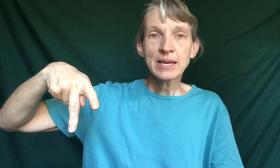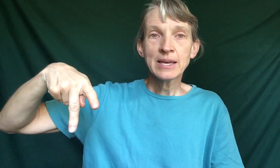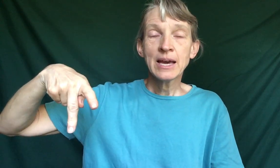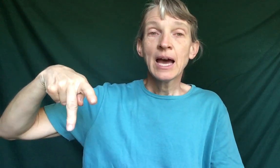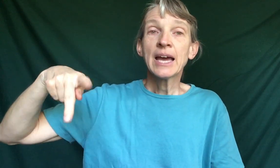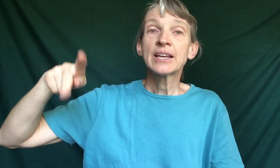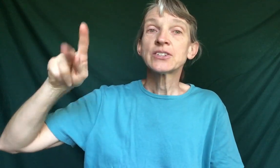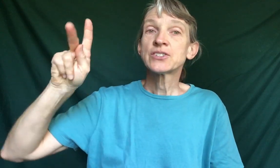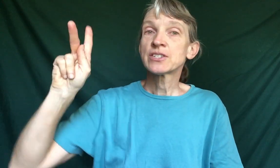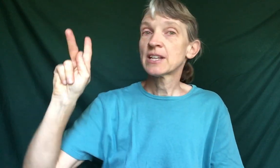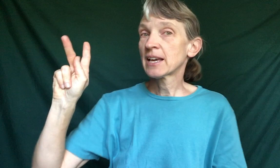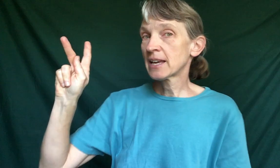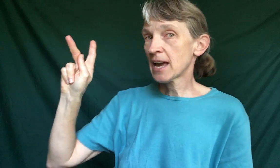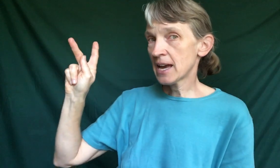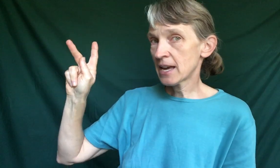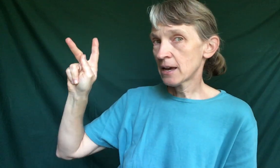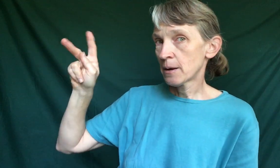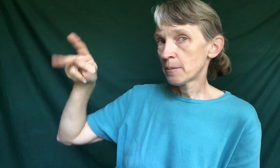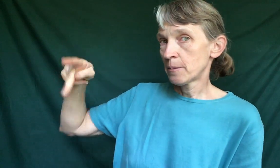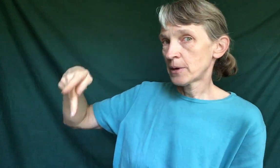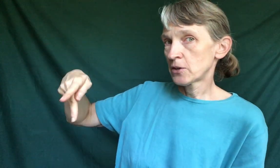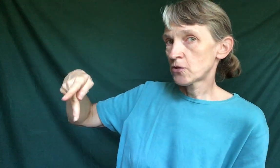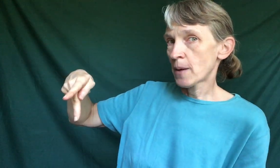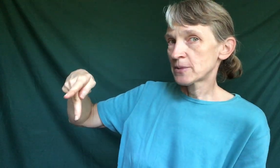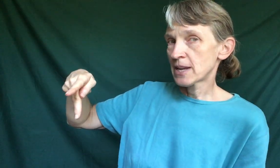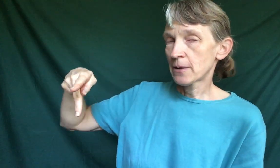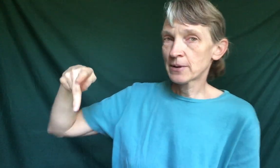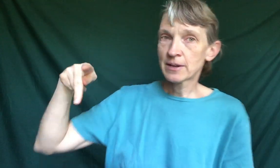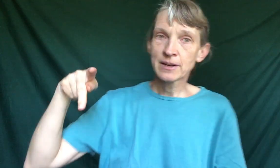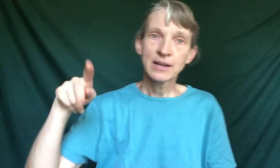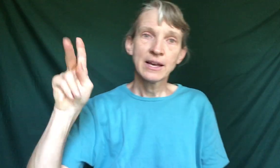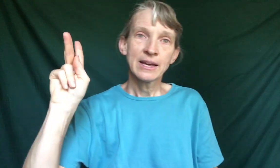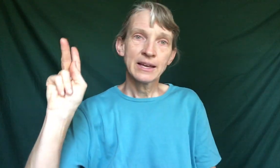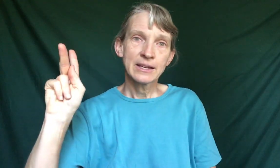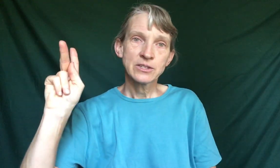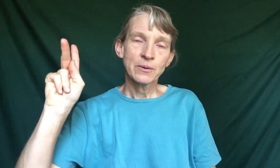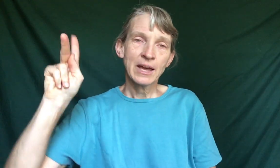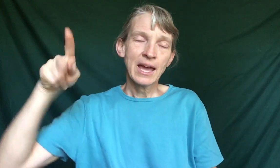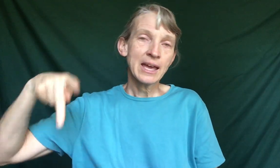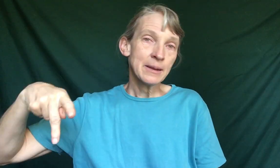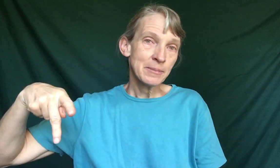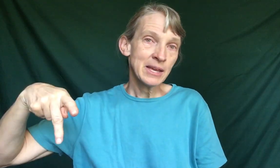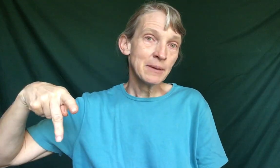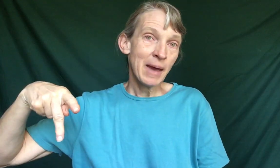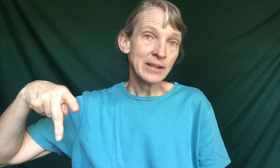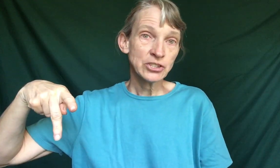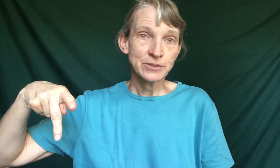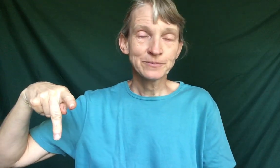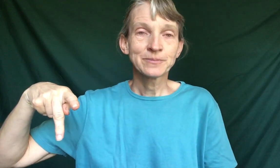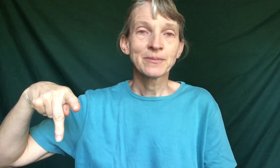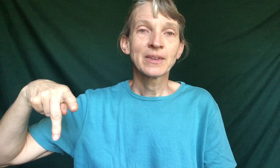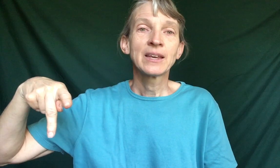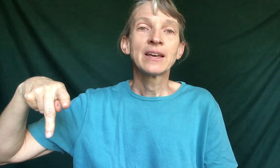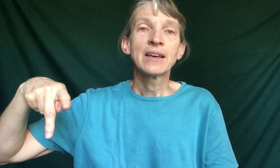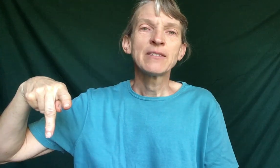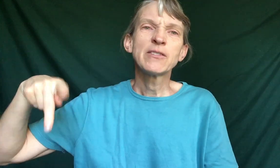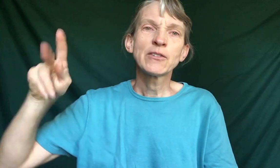P is just like a K, but it drops down. So K and P match. If you've ever